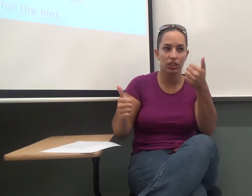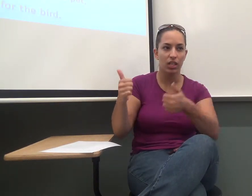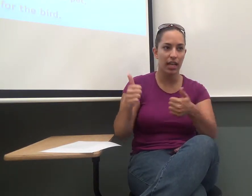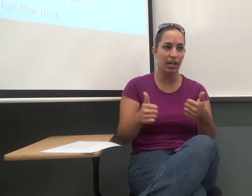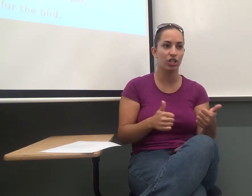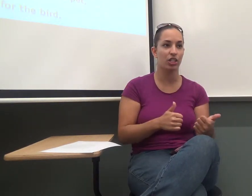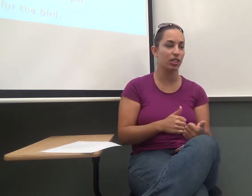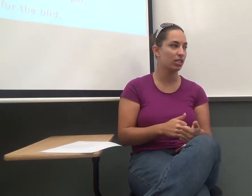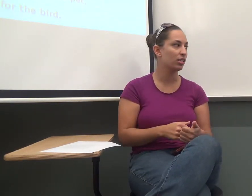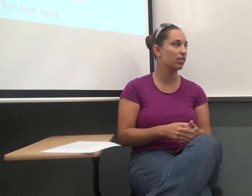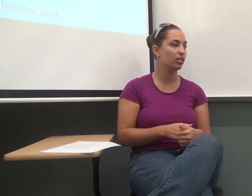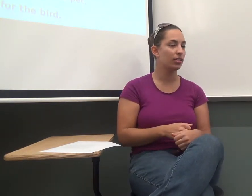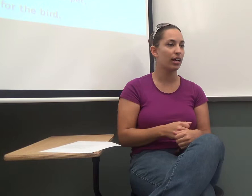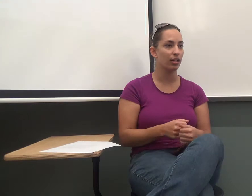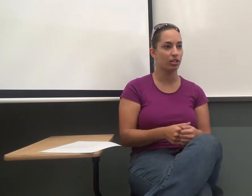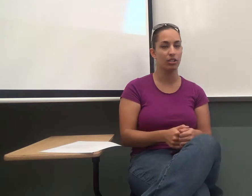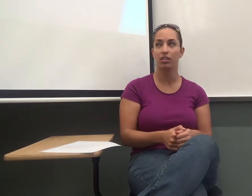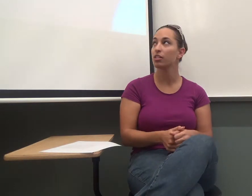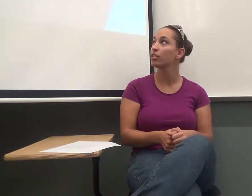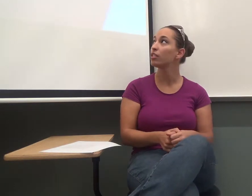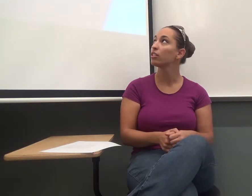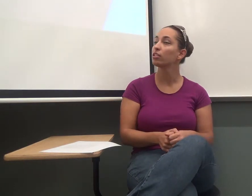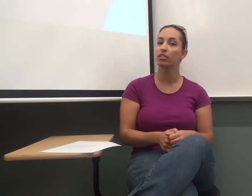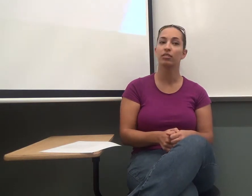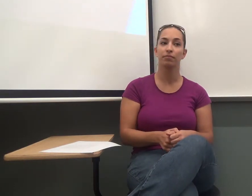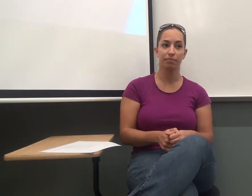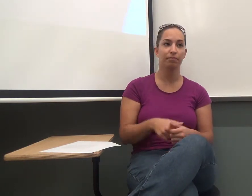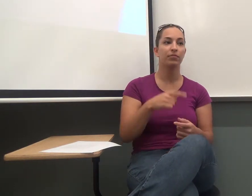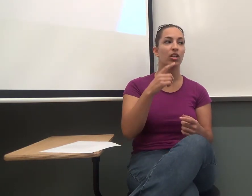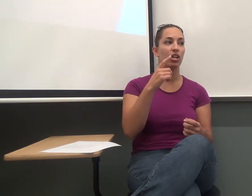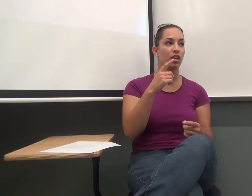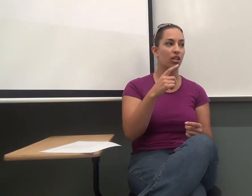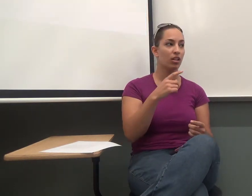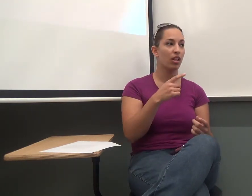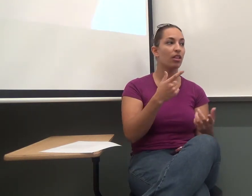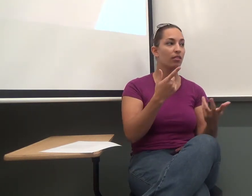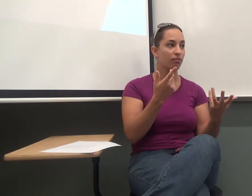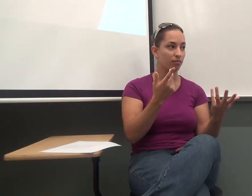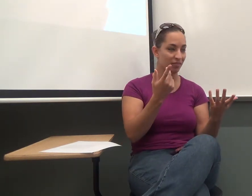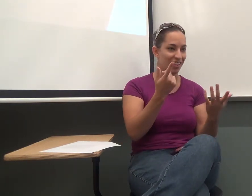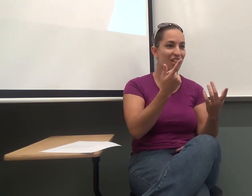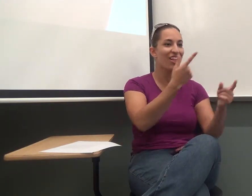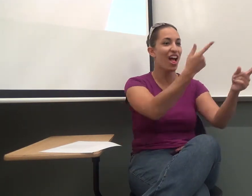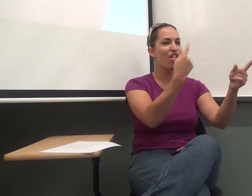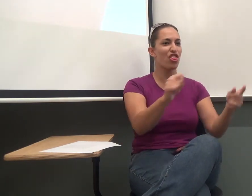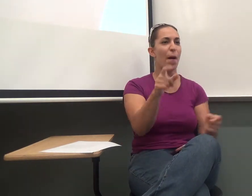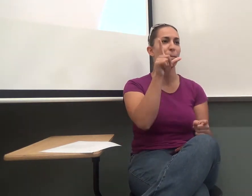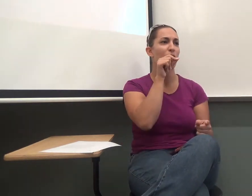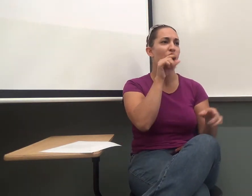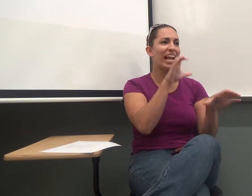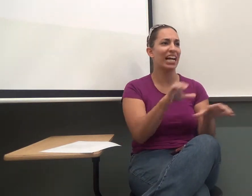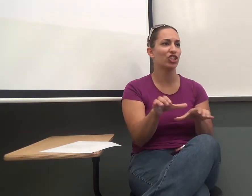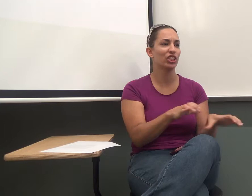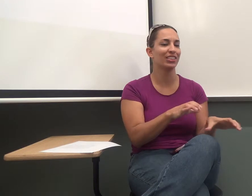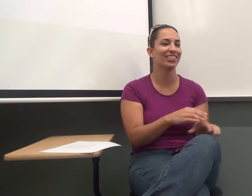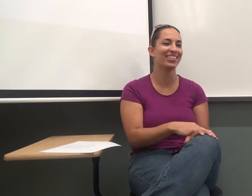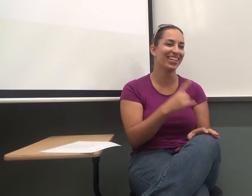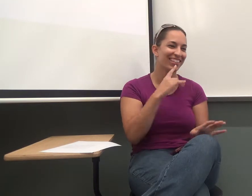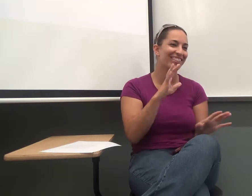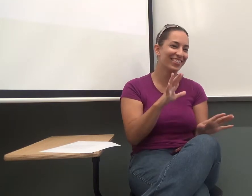actions or the bird? Actions. The bird action. The bird actions. So now I've got my